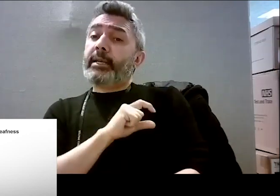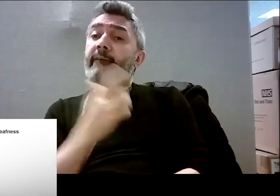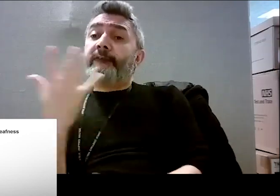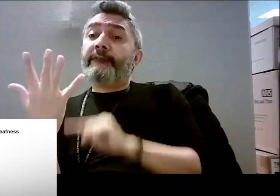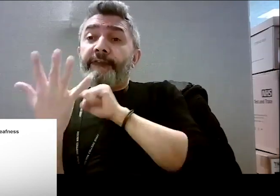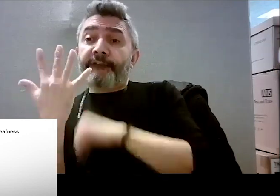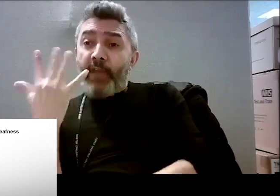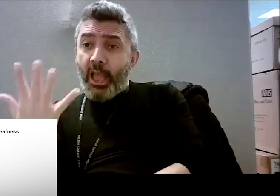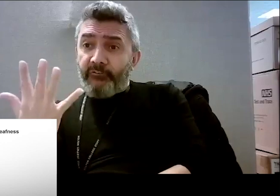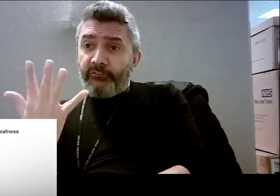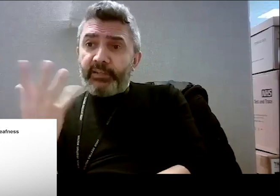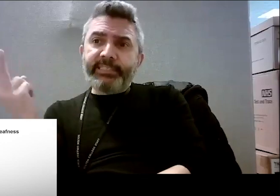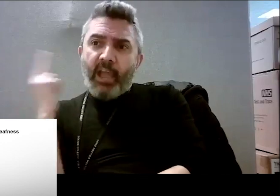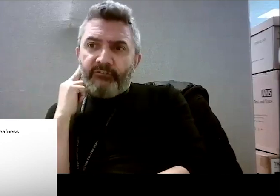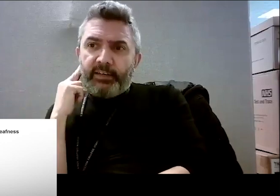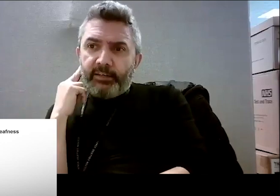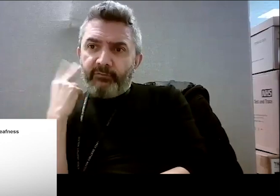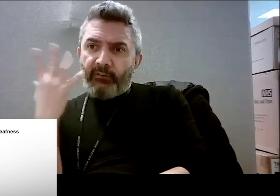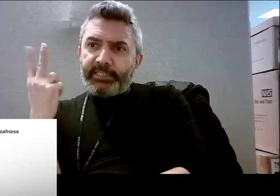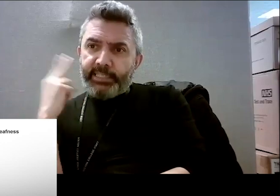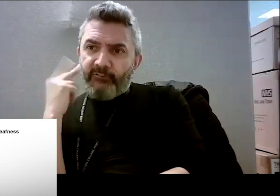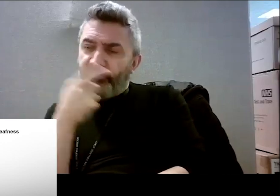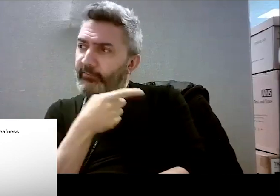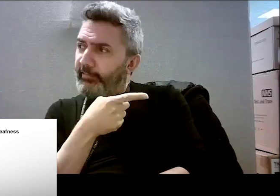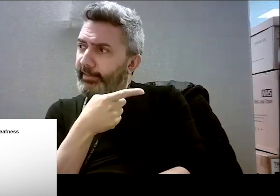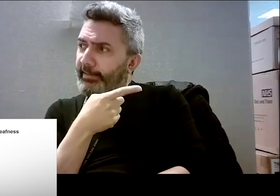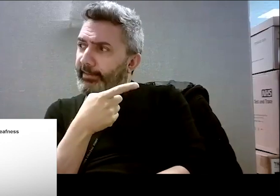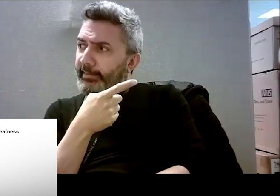father had 5 cousins who were deaf.